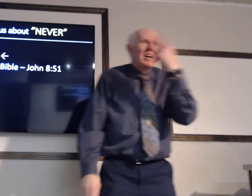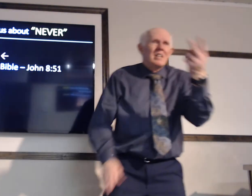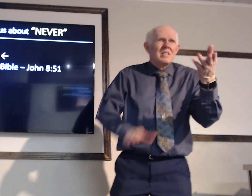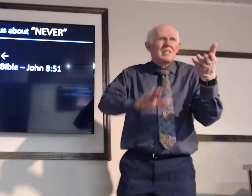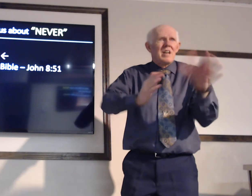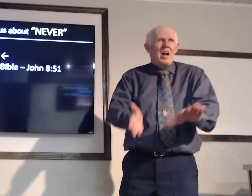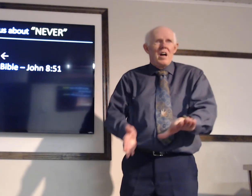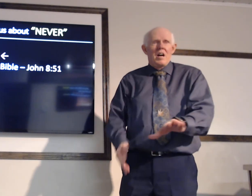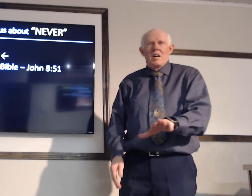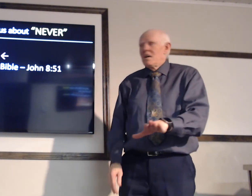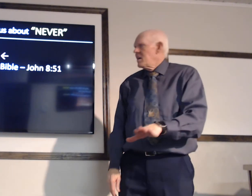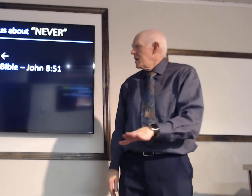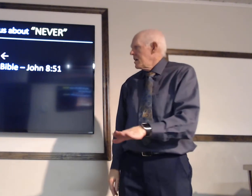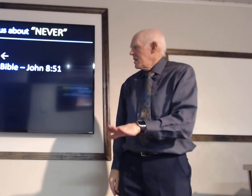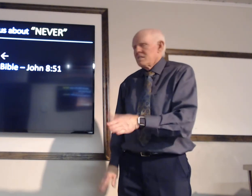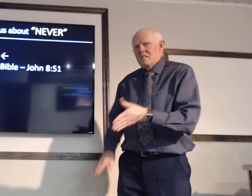Never see death.